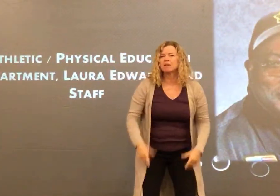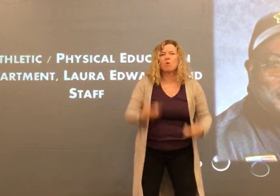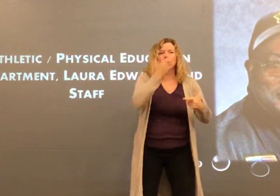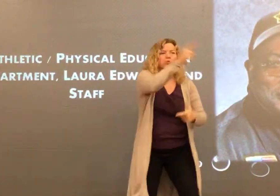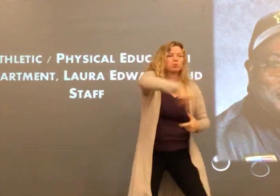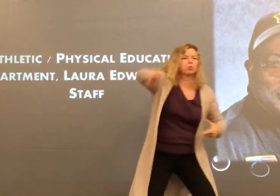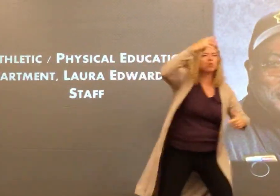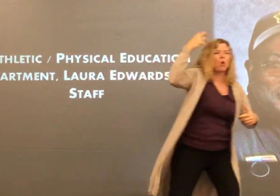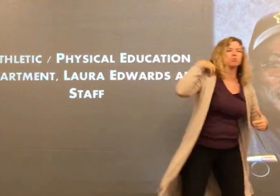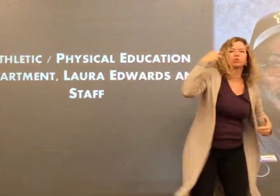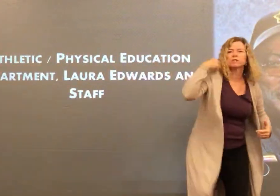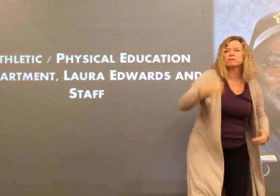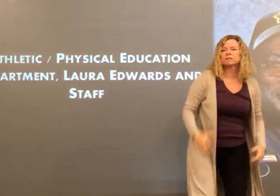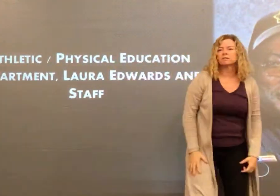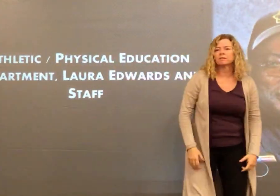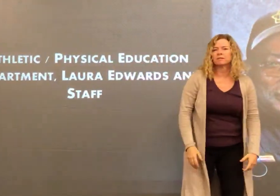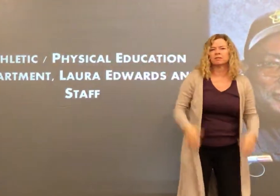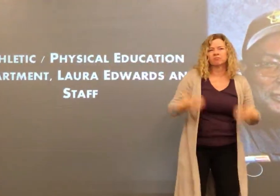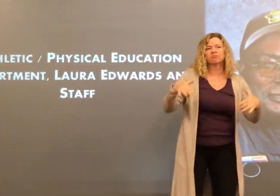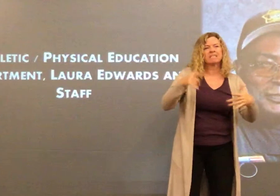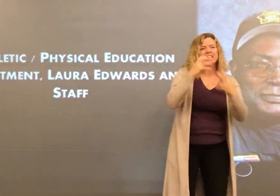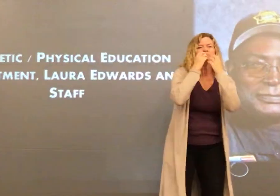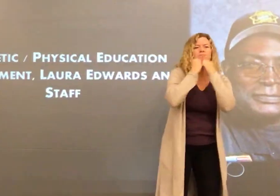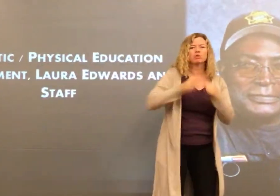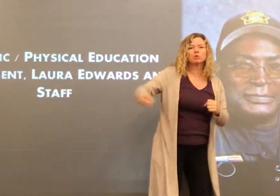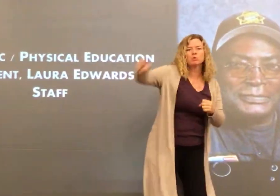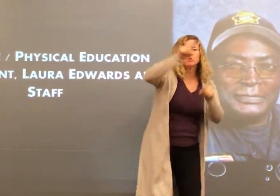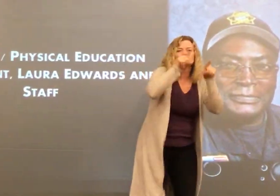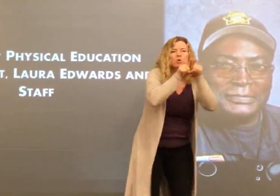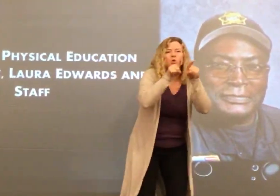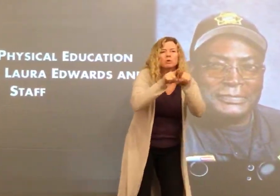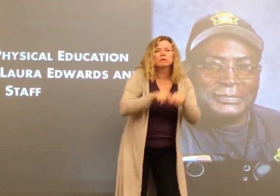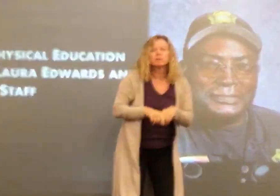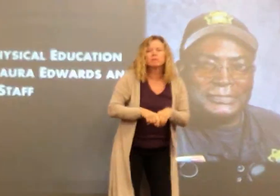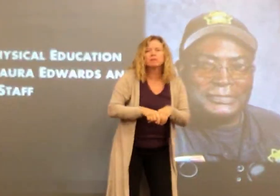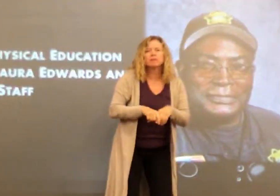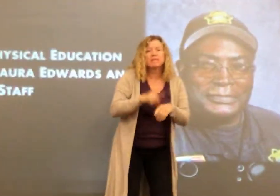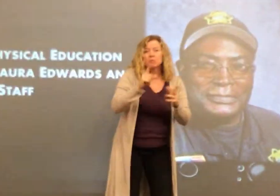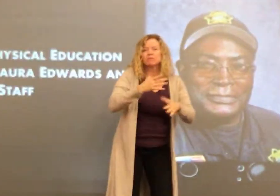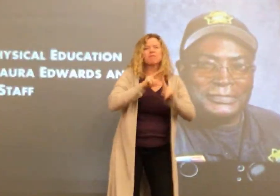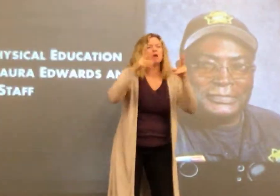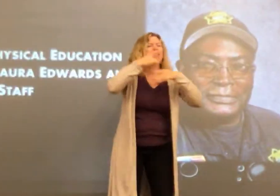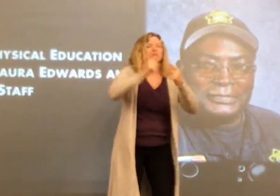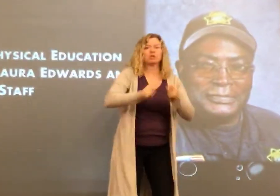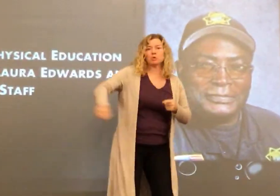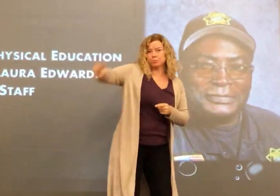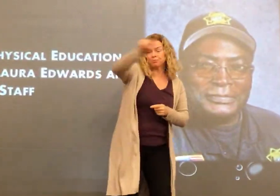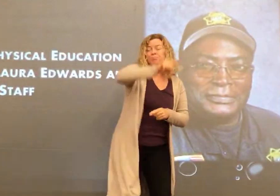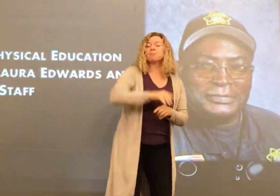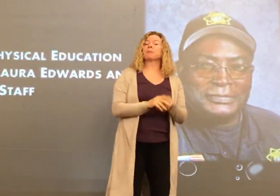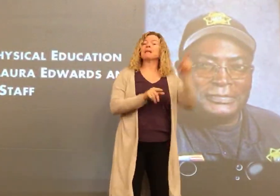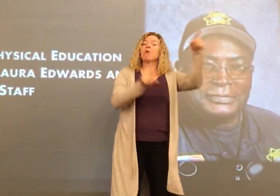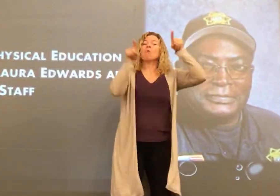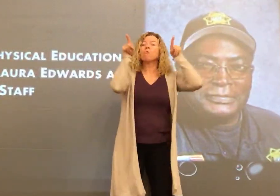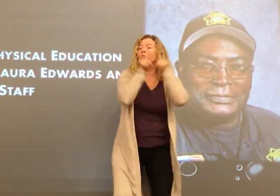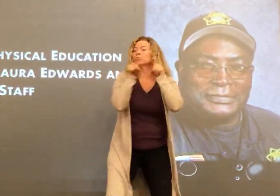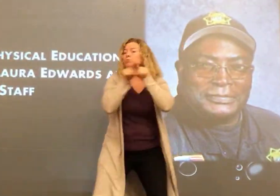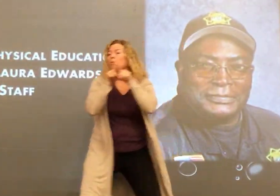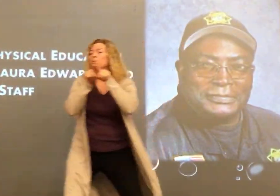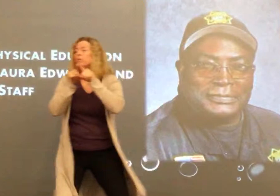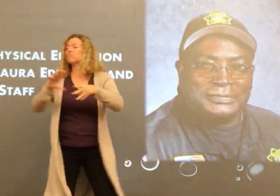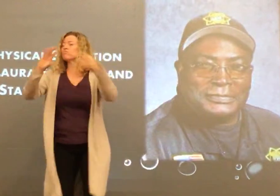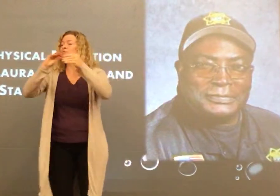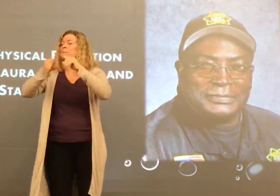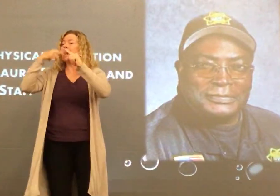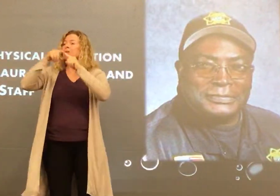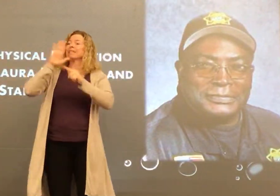on every part of this campus. Right, coaches? You guys know. He cared about you very much as well. All of us.